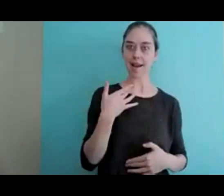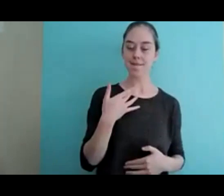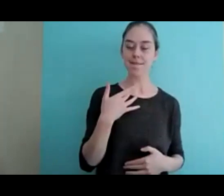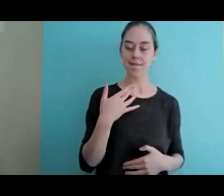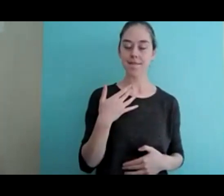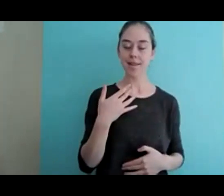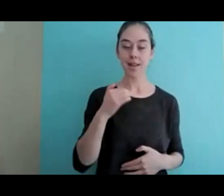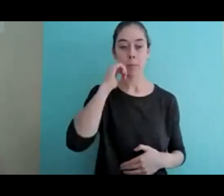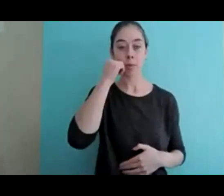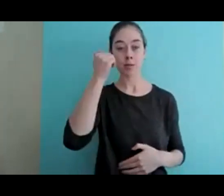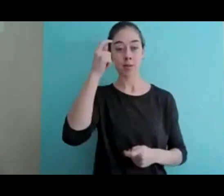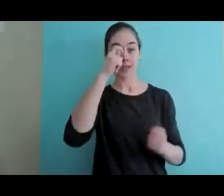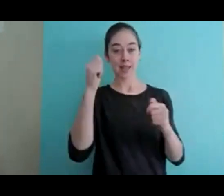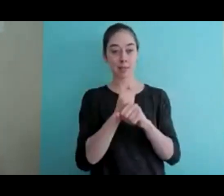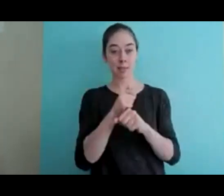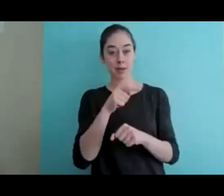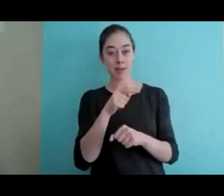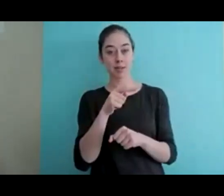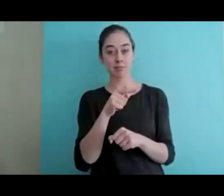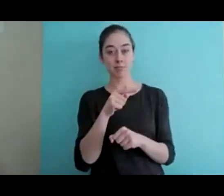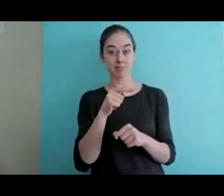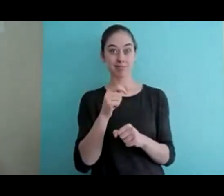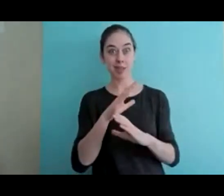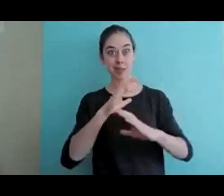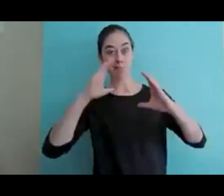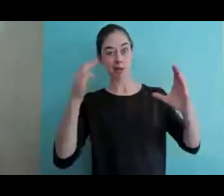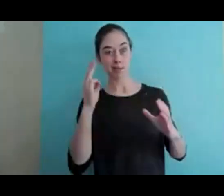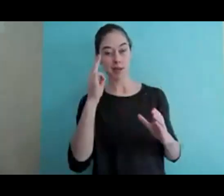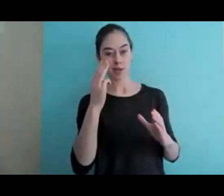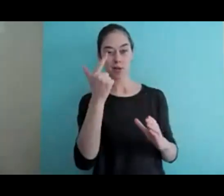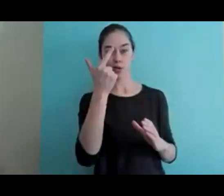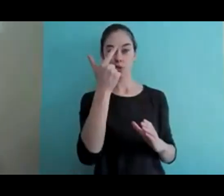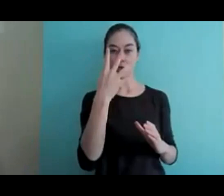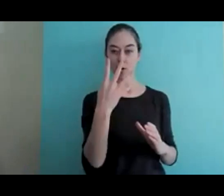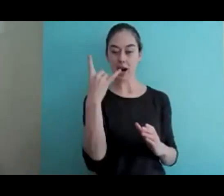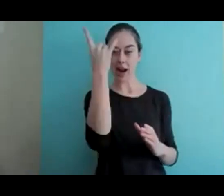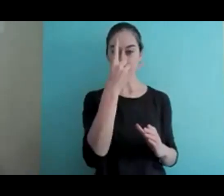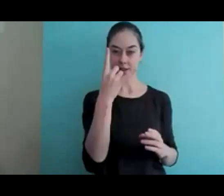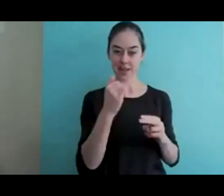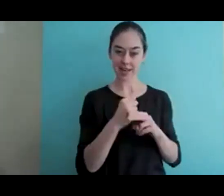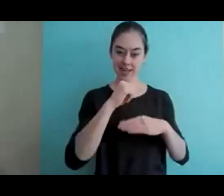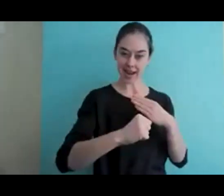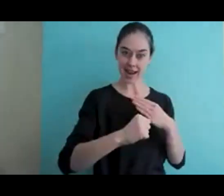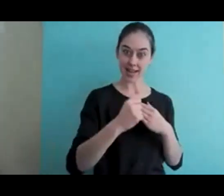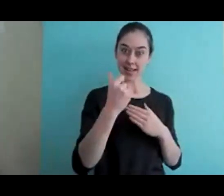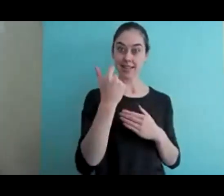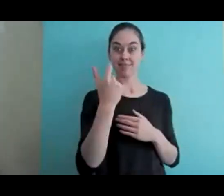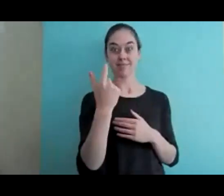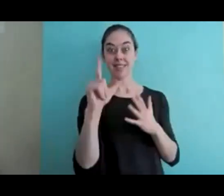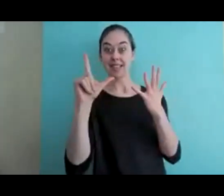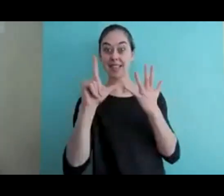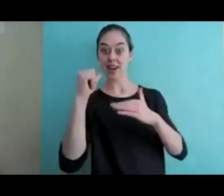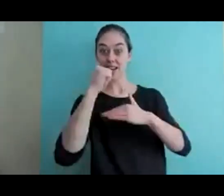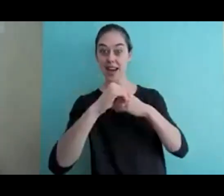grand scheme of things, when you think about it, 24 hours in a day, 7 days in a week, it's a lot of hours. It's a lot